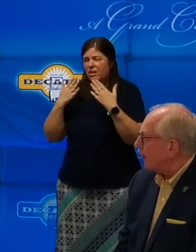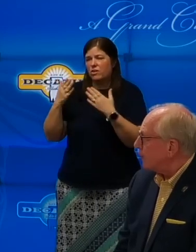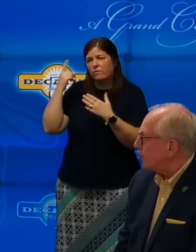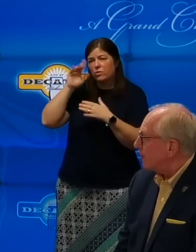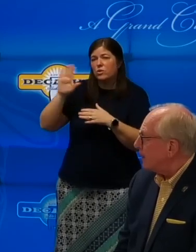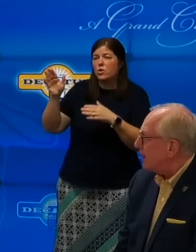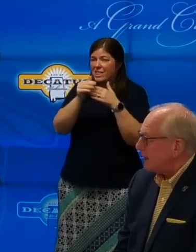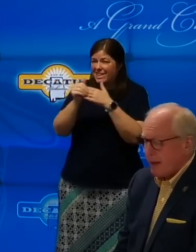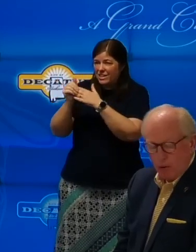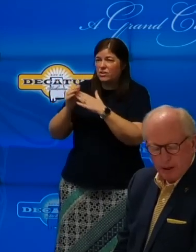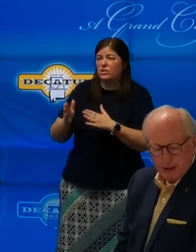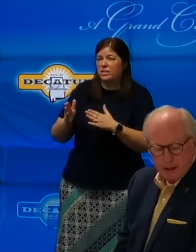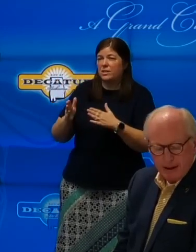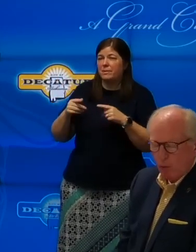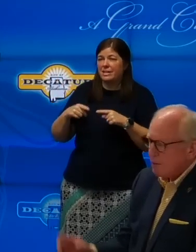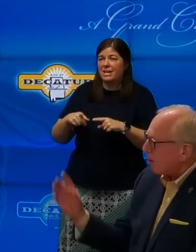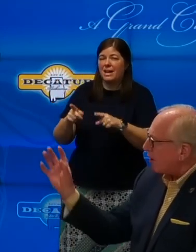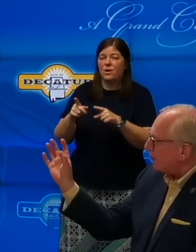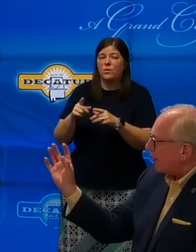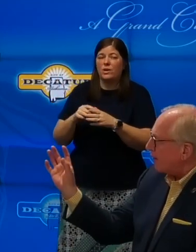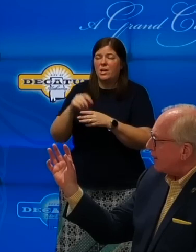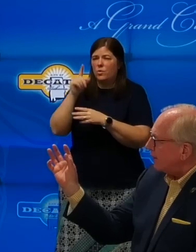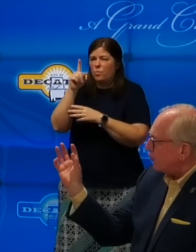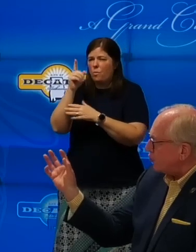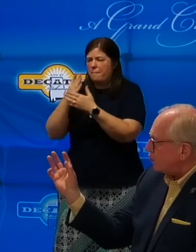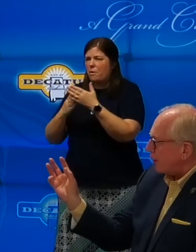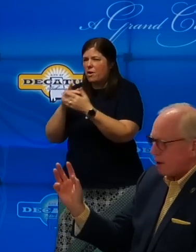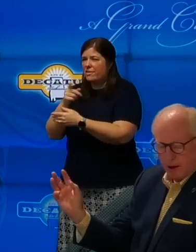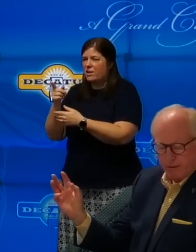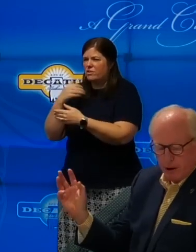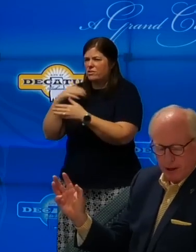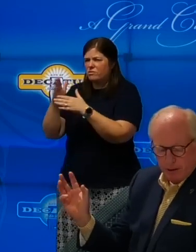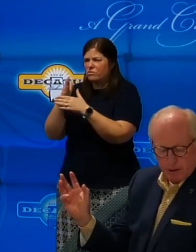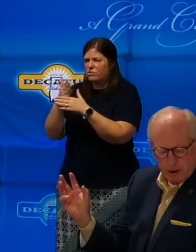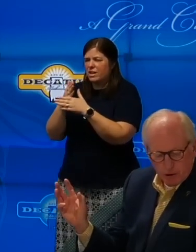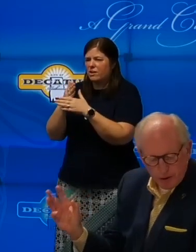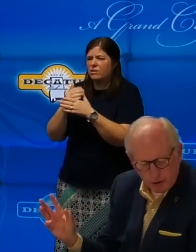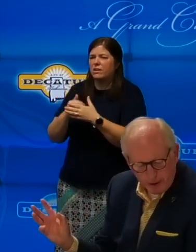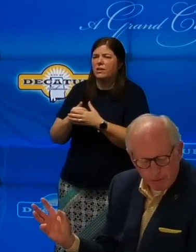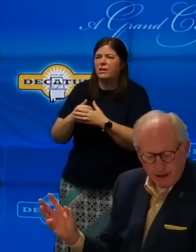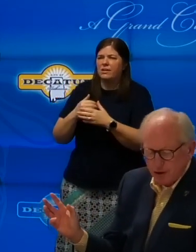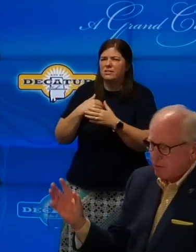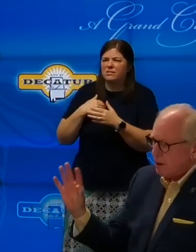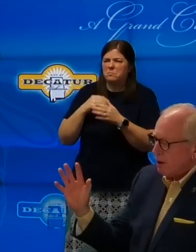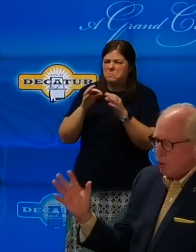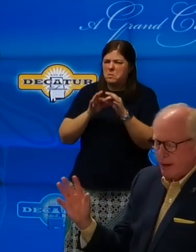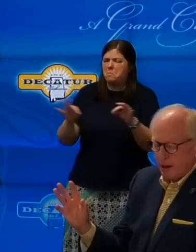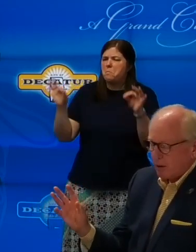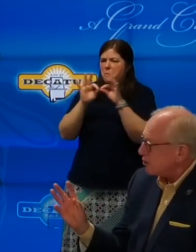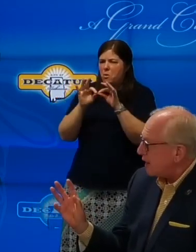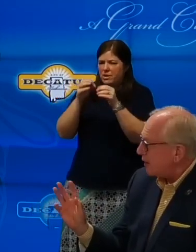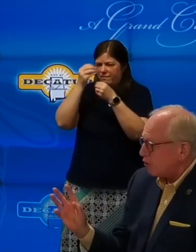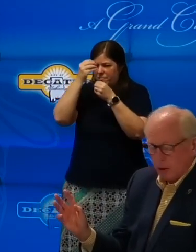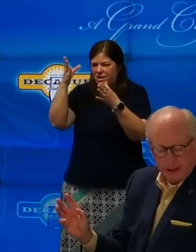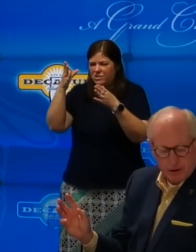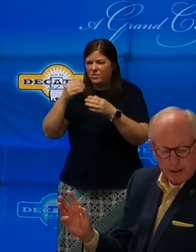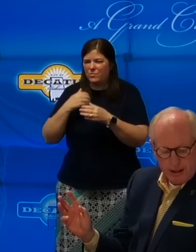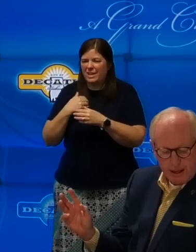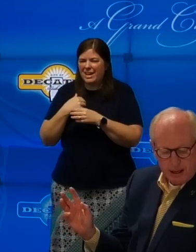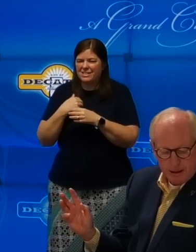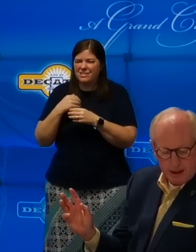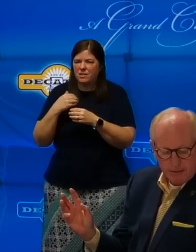your leadership. Now in one part there that you shared very critical information, we had a little technical